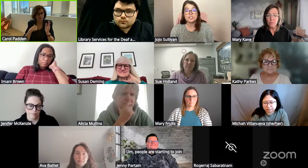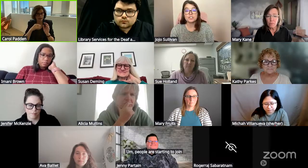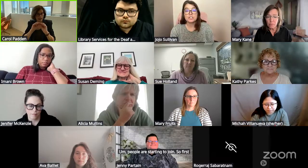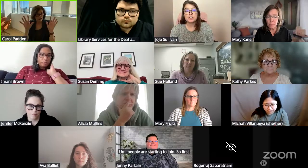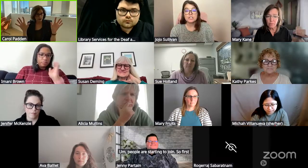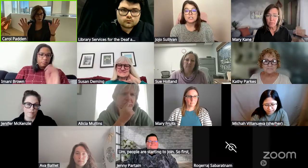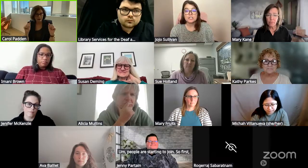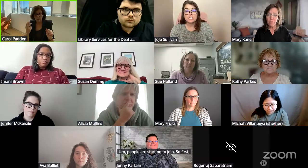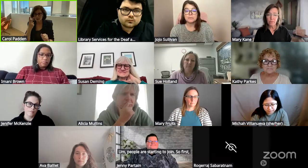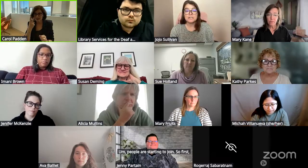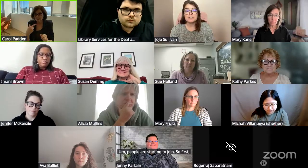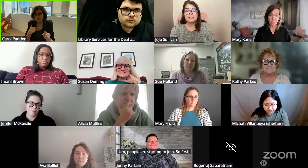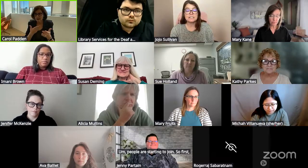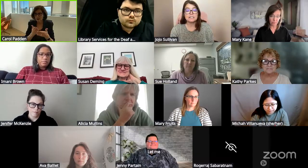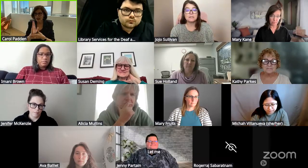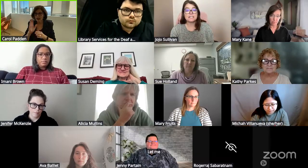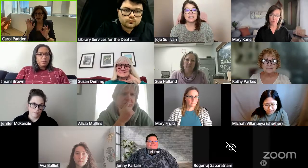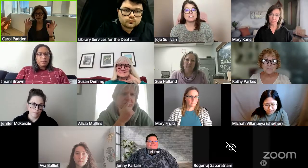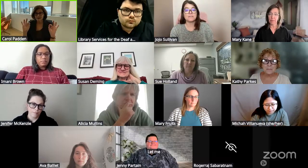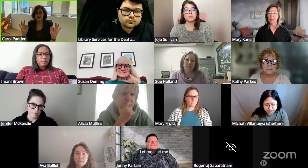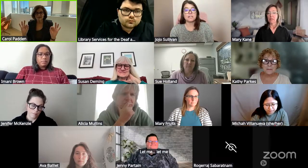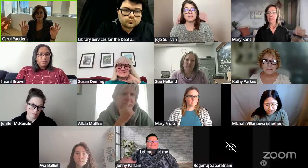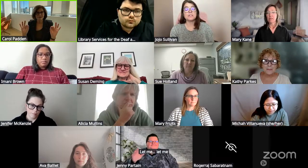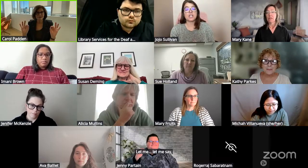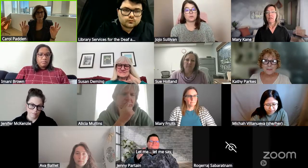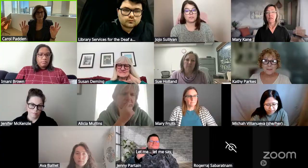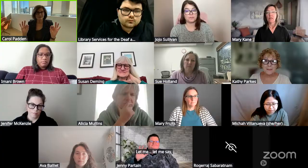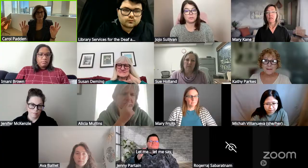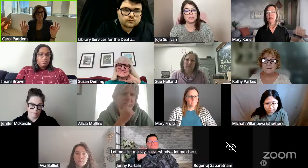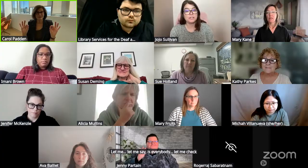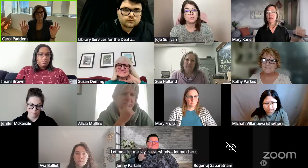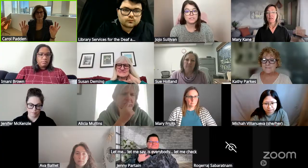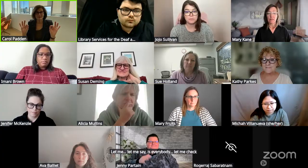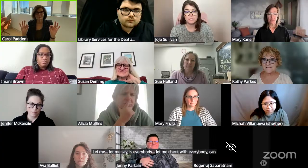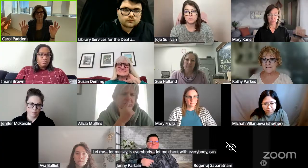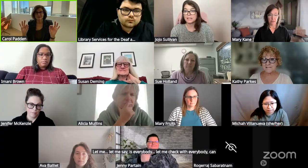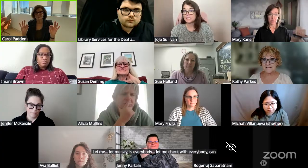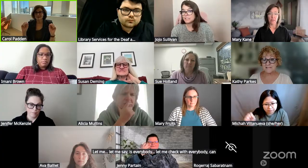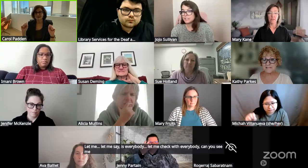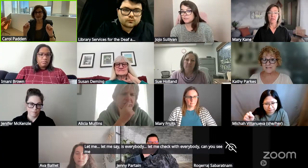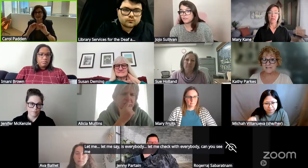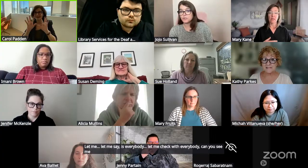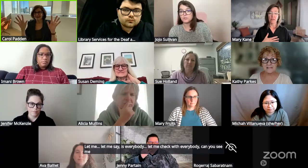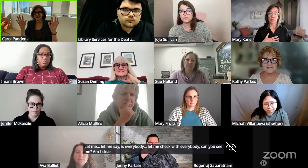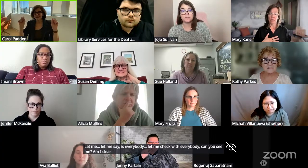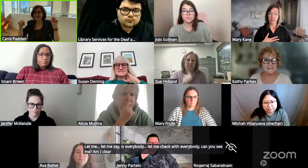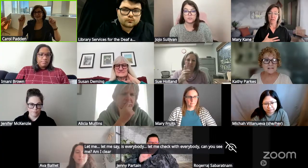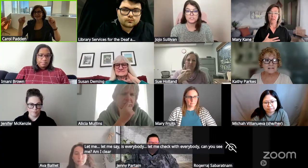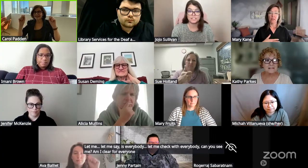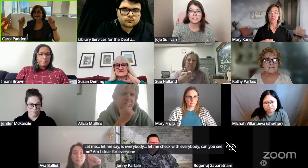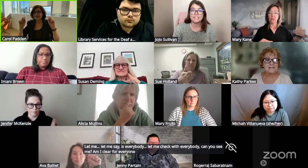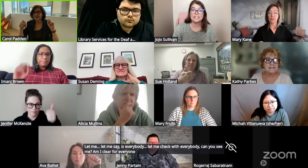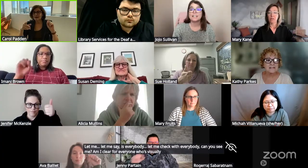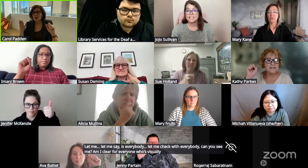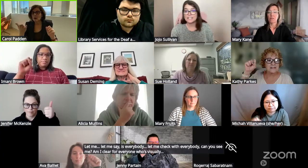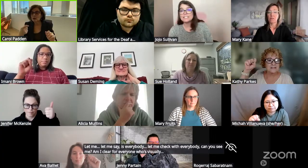first, let me say, let me check with everybody. Can you see me? Am I clear for everyone who's visually, can I see